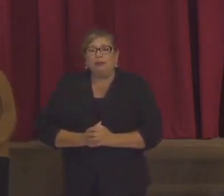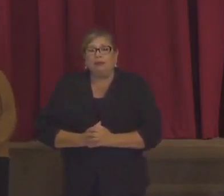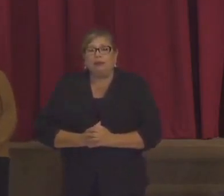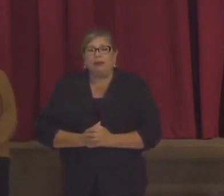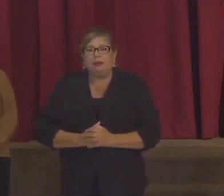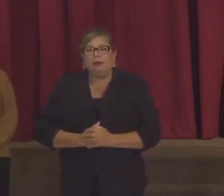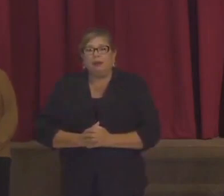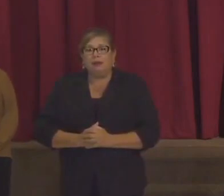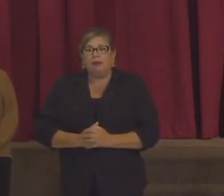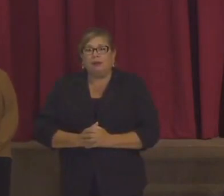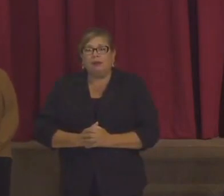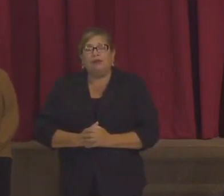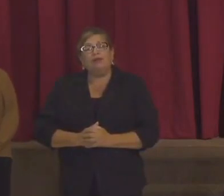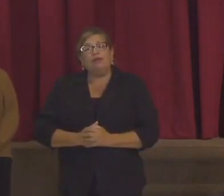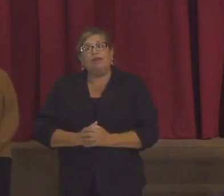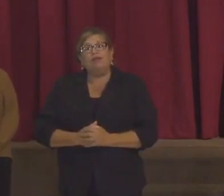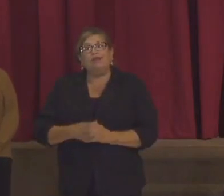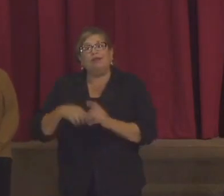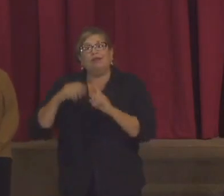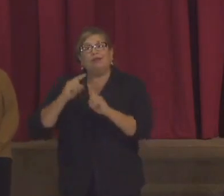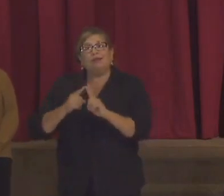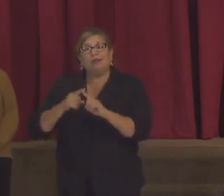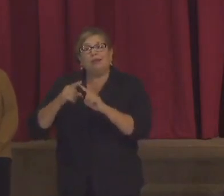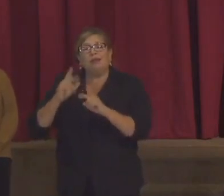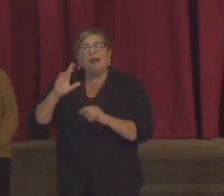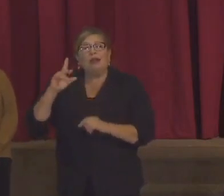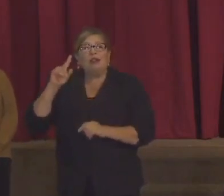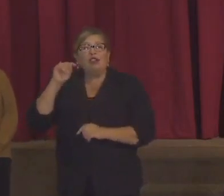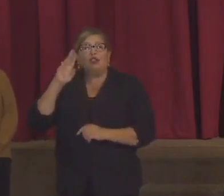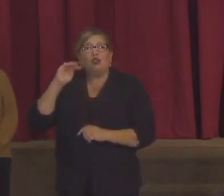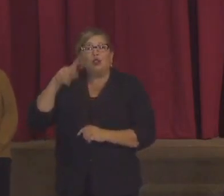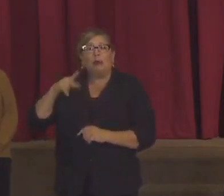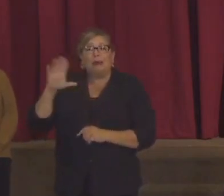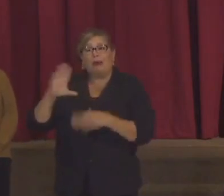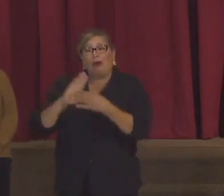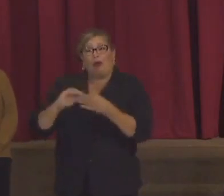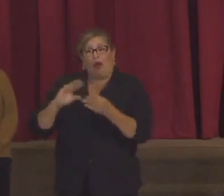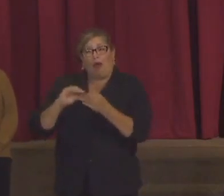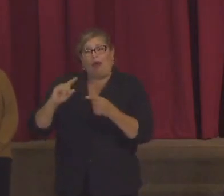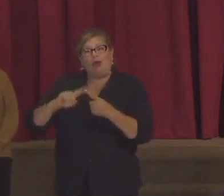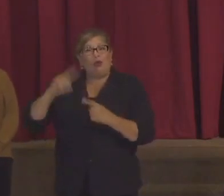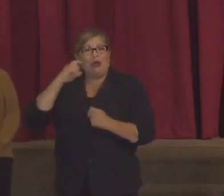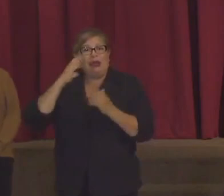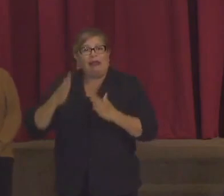to Trump's comments this morning to governors to get tough on protesters.